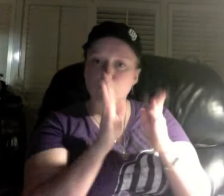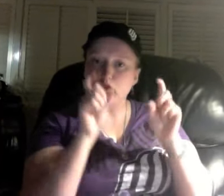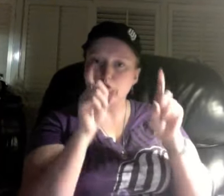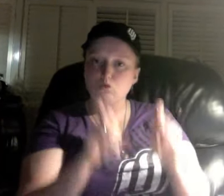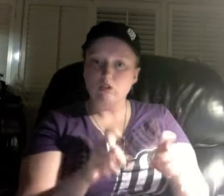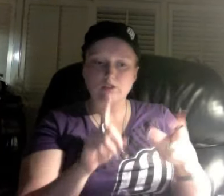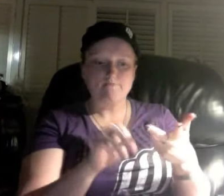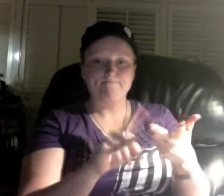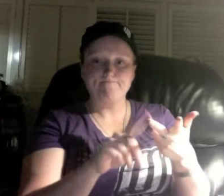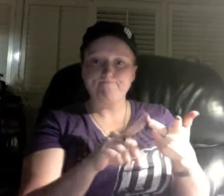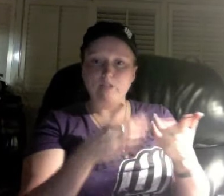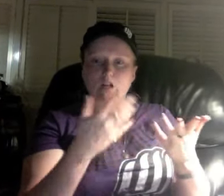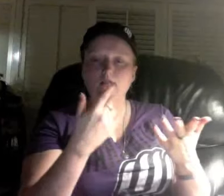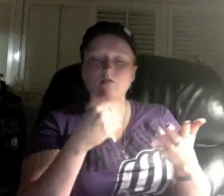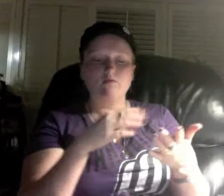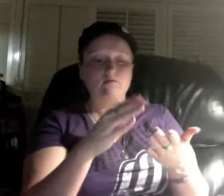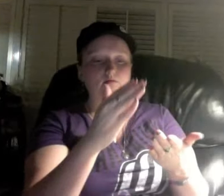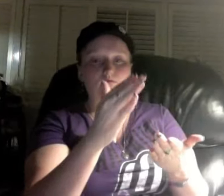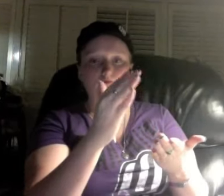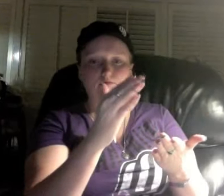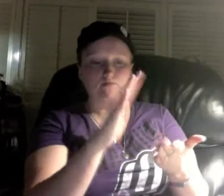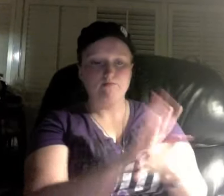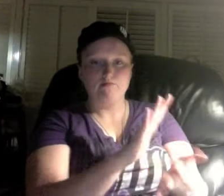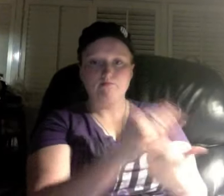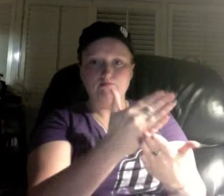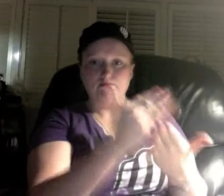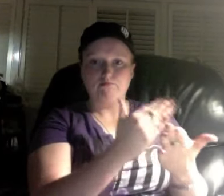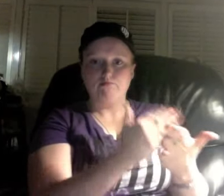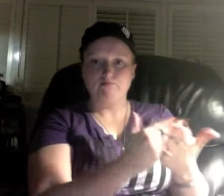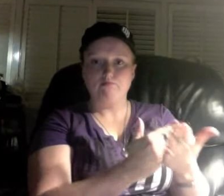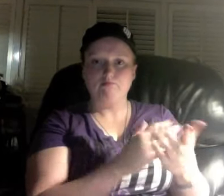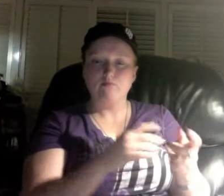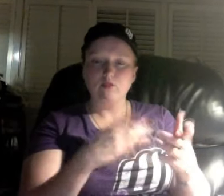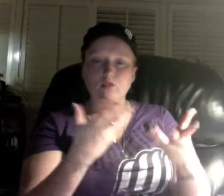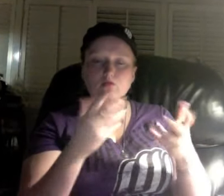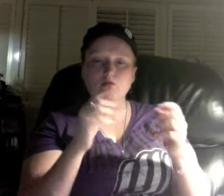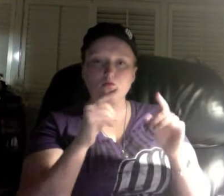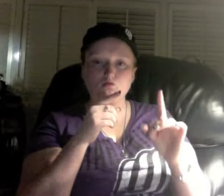I try to include all the kids in all aspects of the lesson I teach.